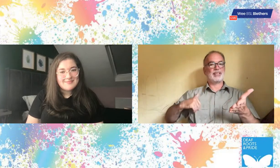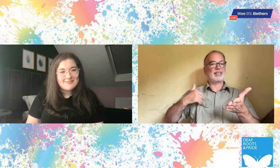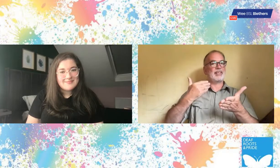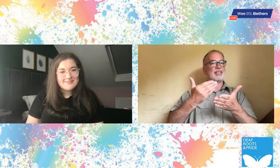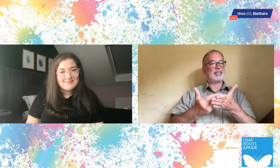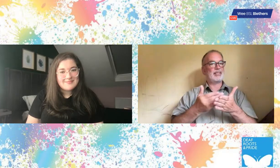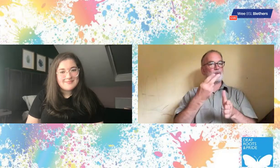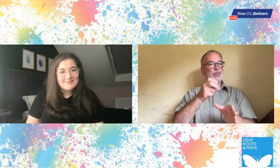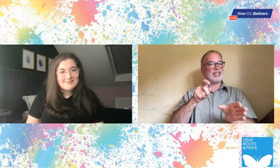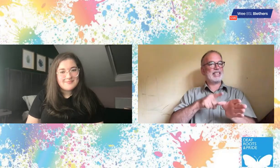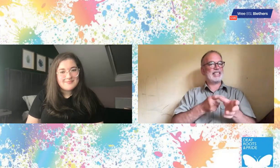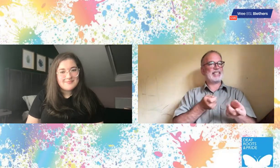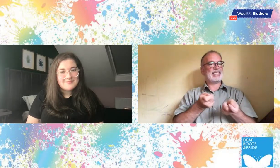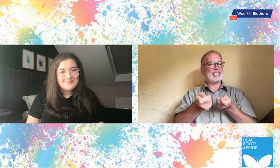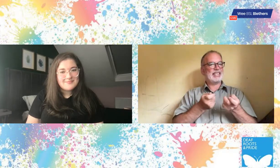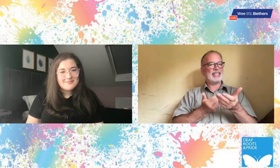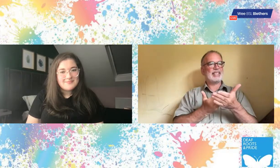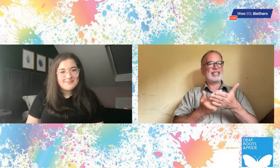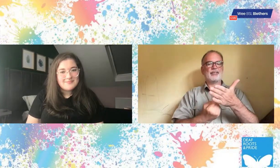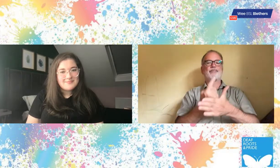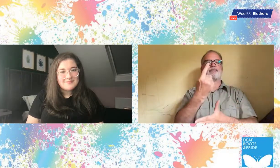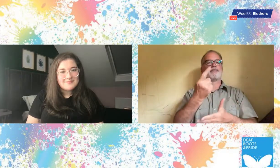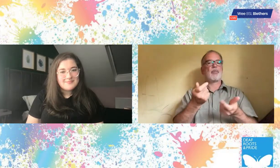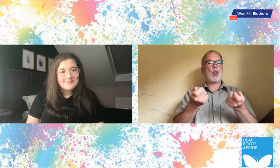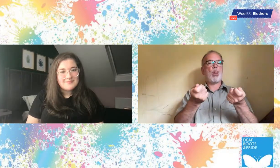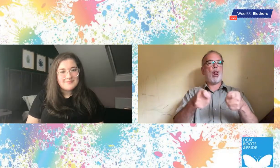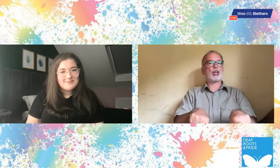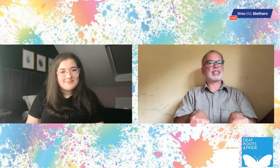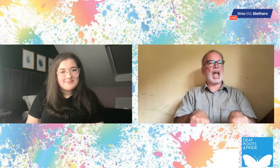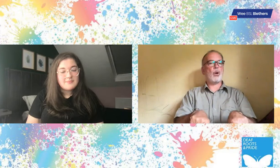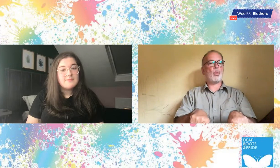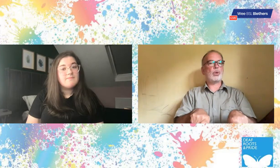and contact with the animals. So,